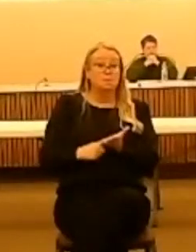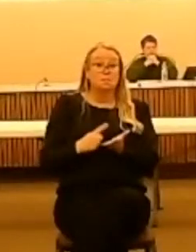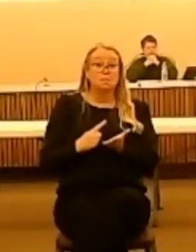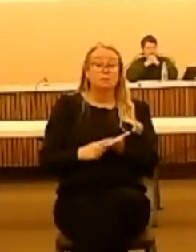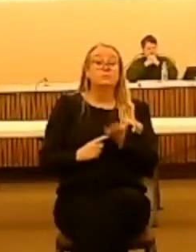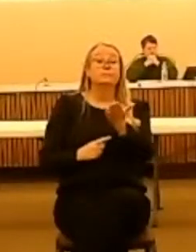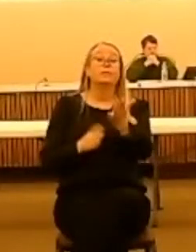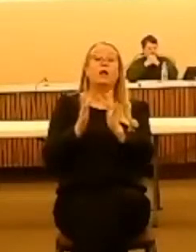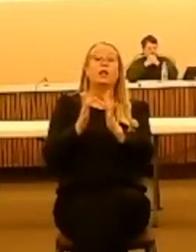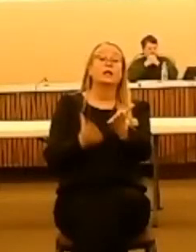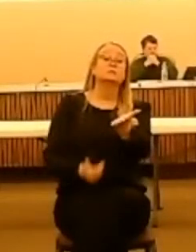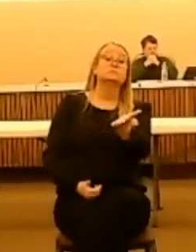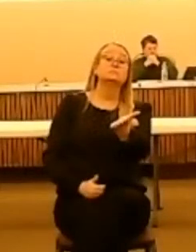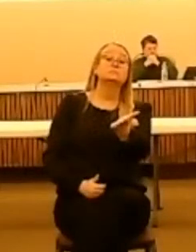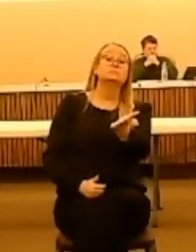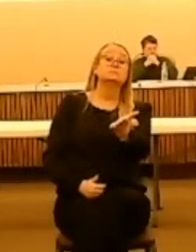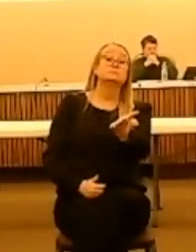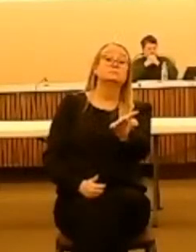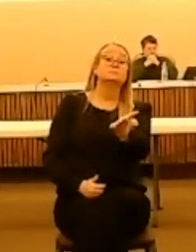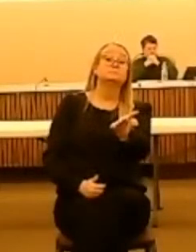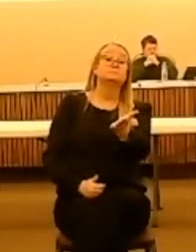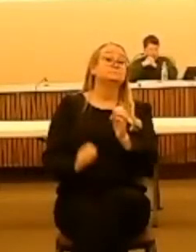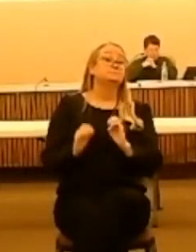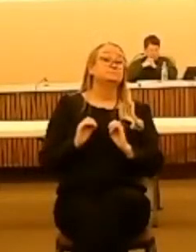Anything online?